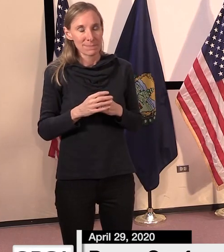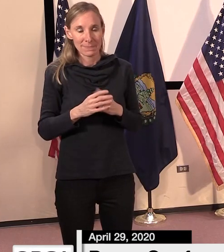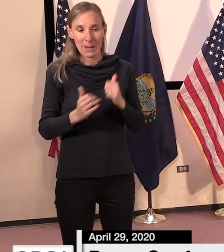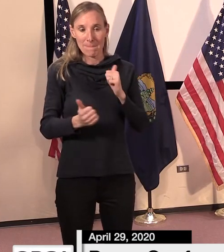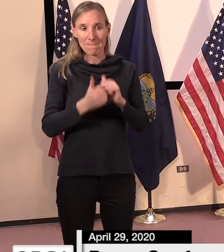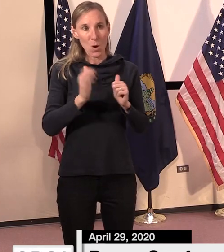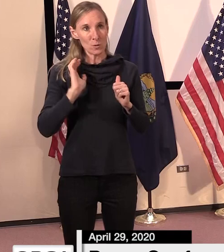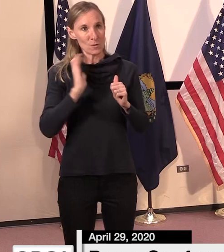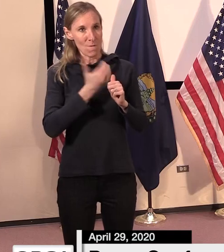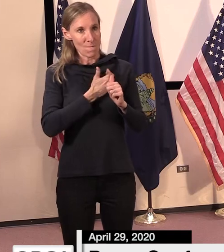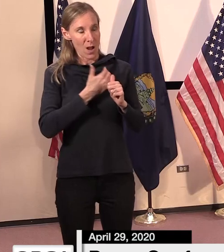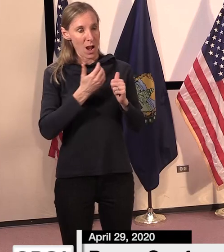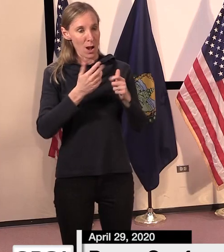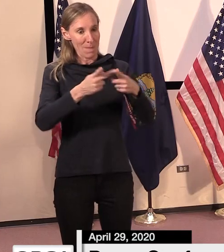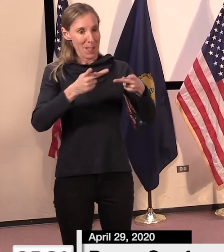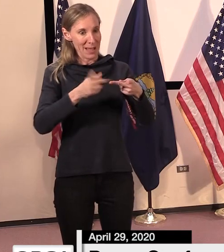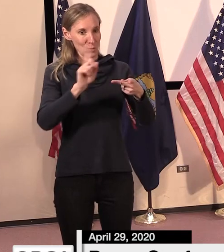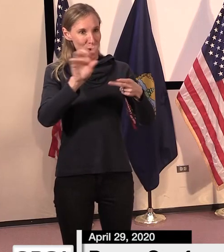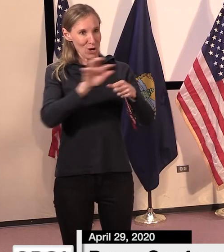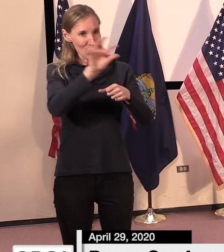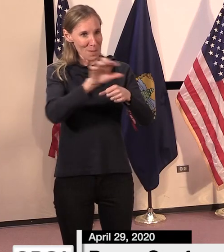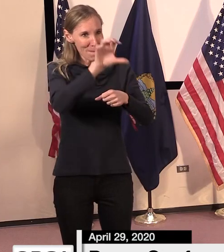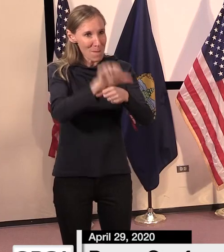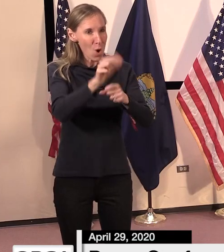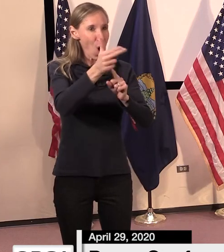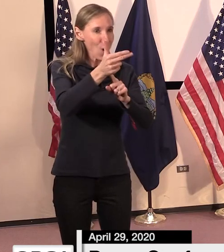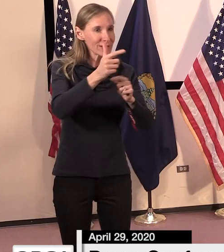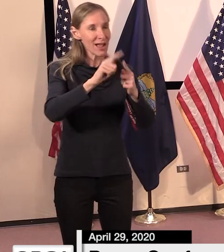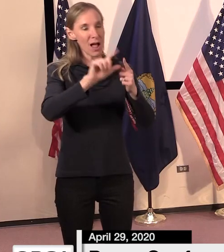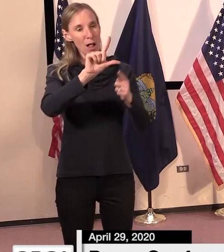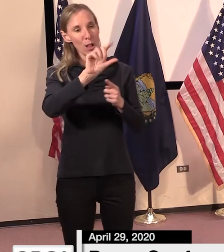lodging properties are closed at this point.